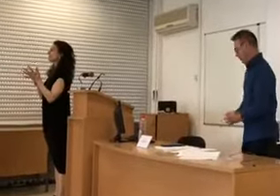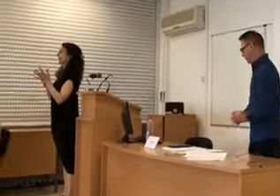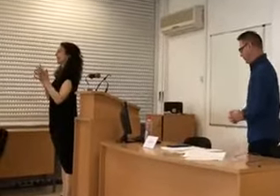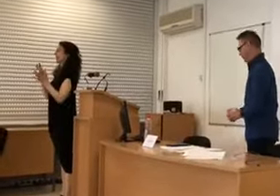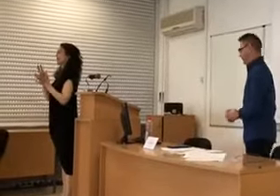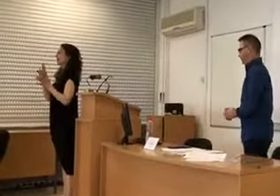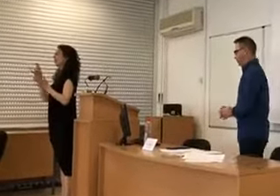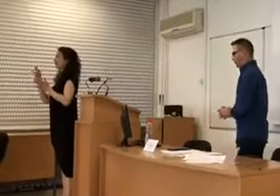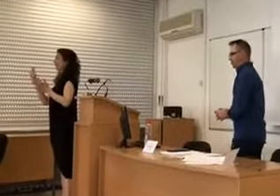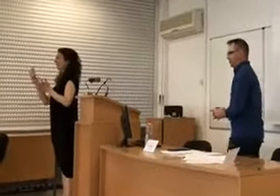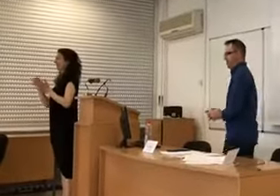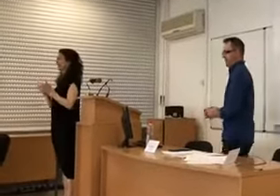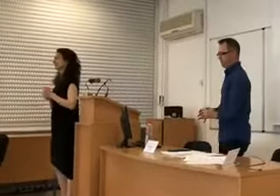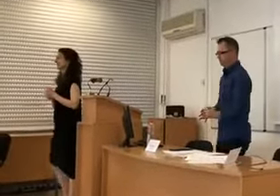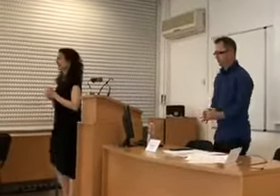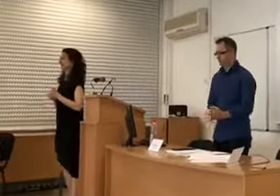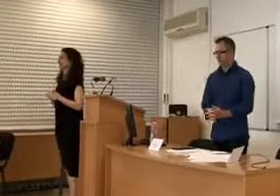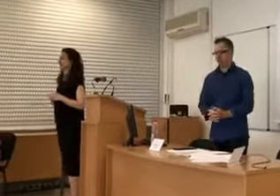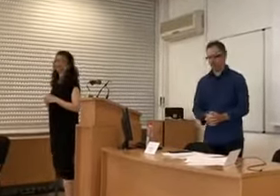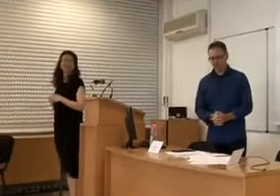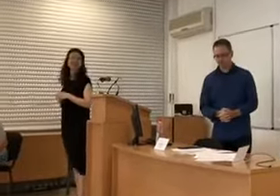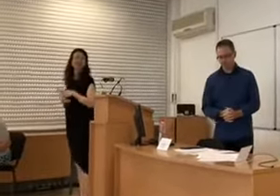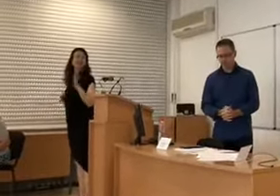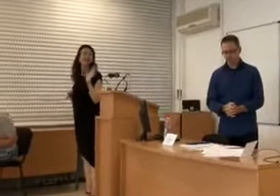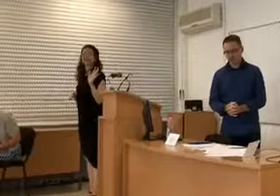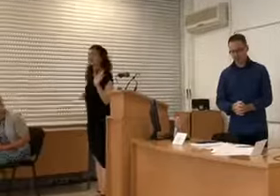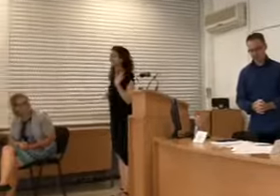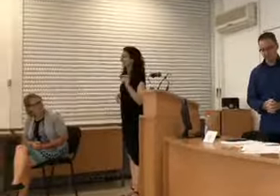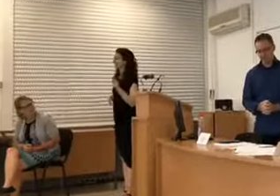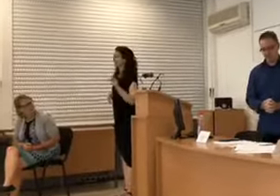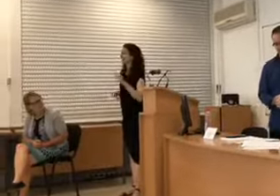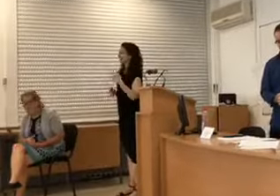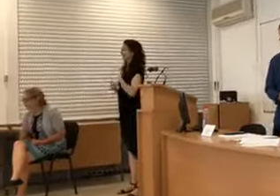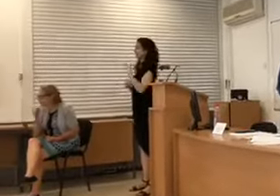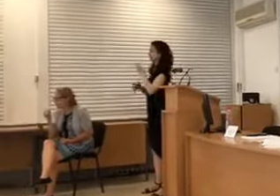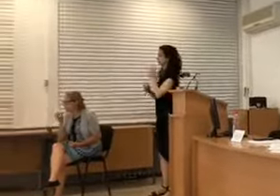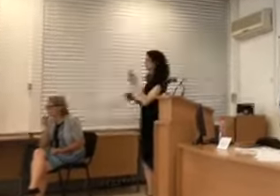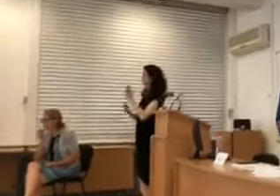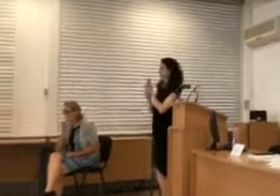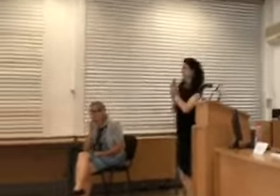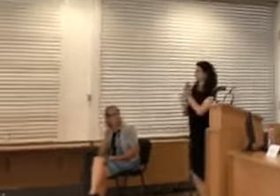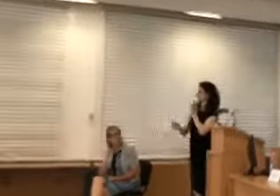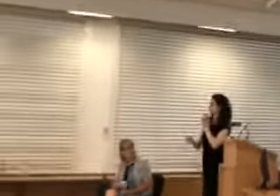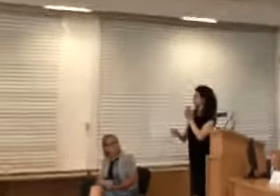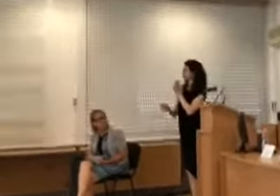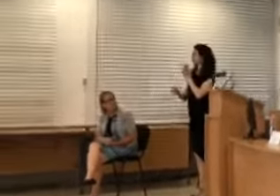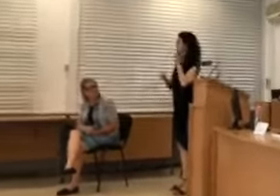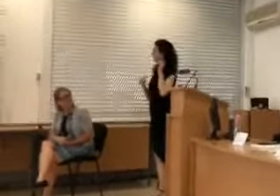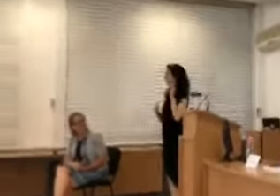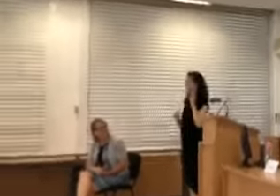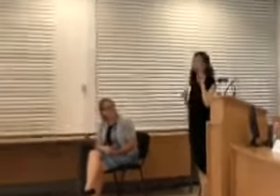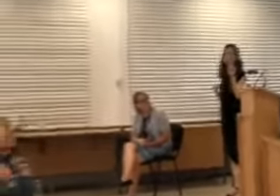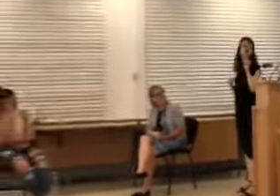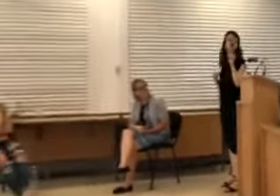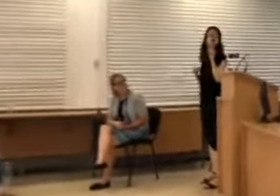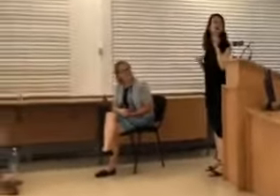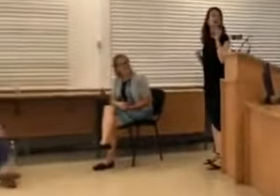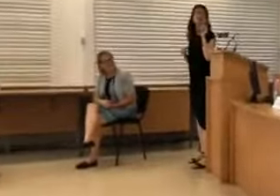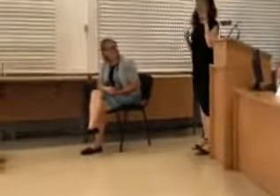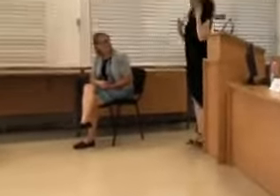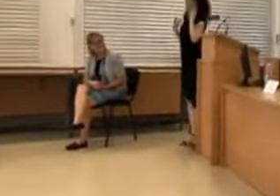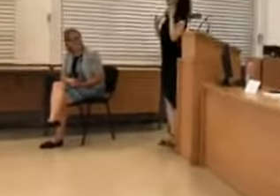Hello, good afternoon. I'm not a big expert in the subject I'm going to speak